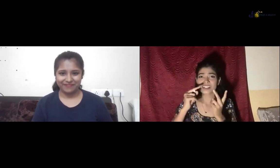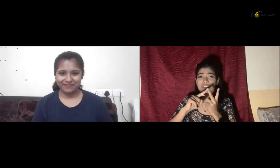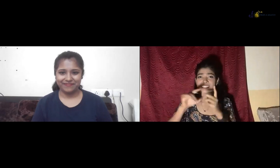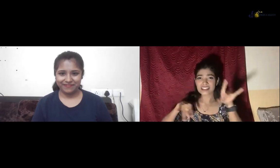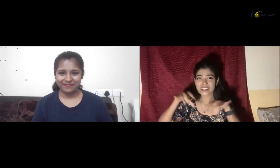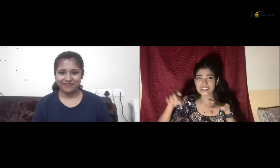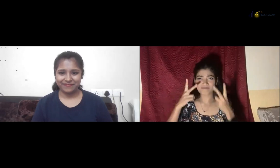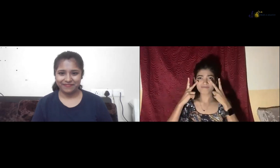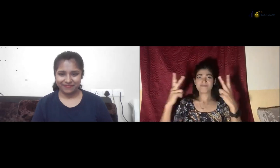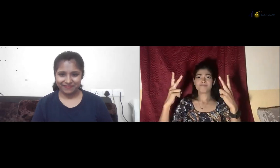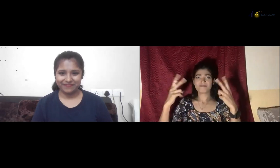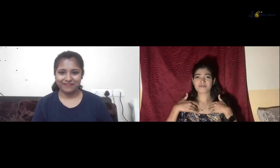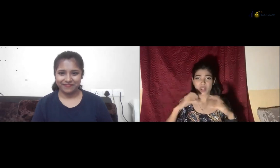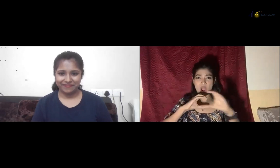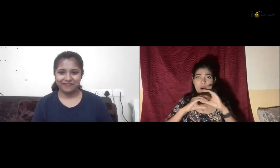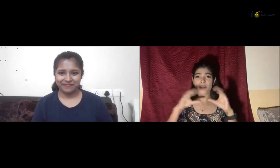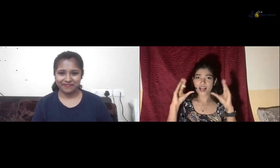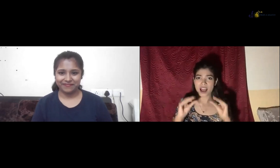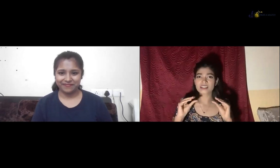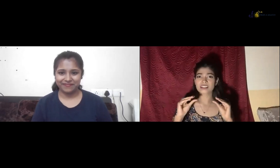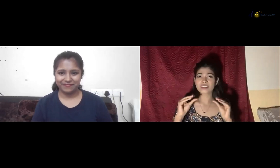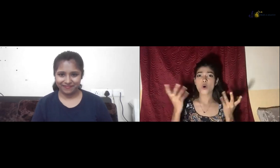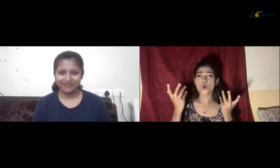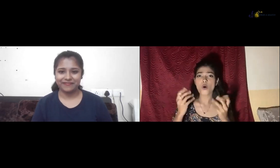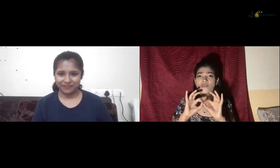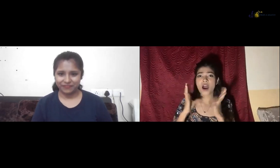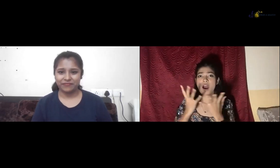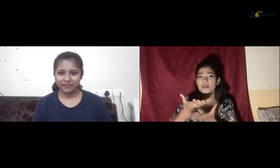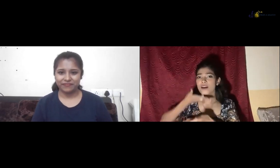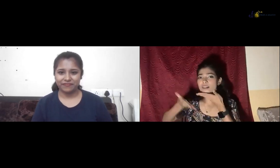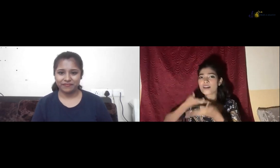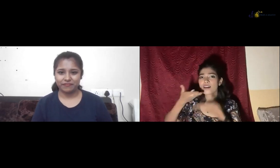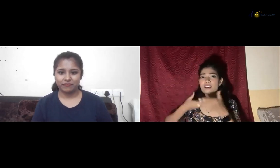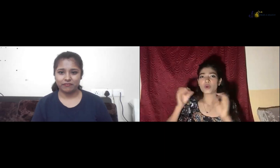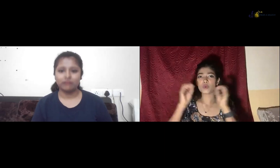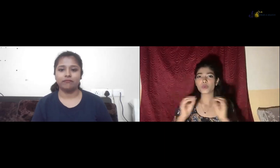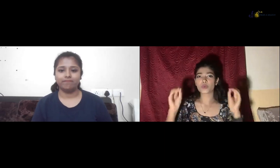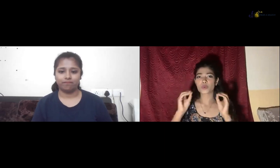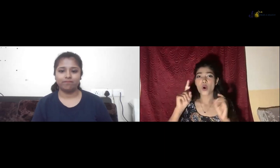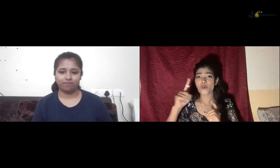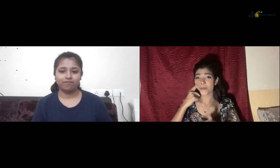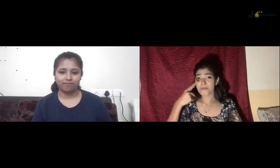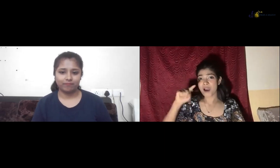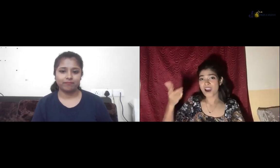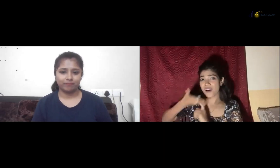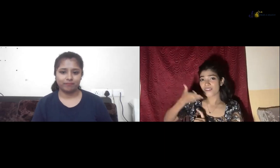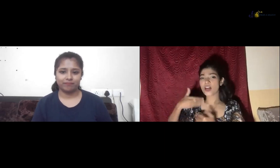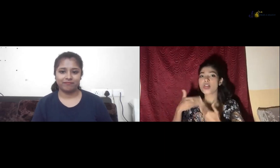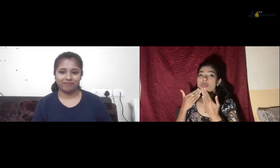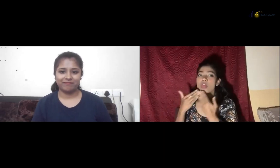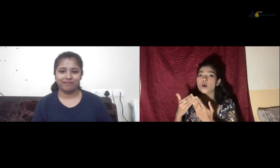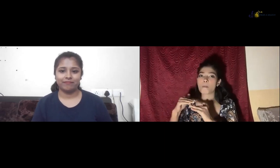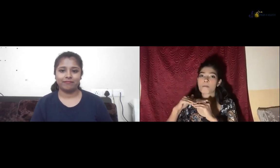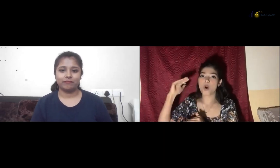experienced one thing in villages, in rural areas. I've experienced both of the places. I communicated less because there